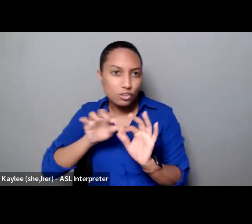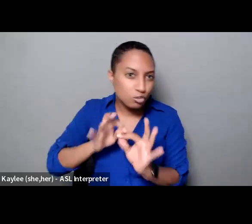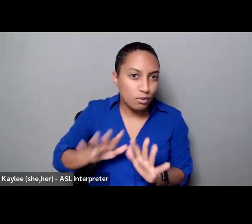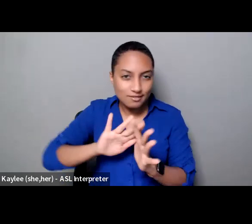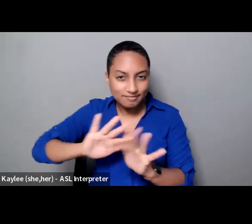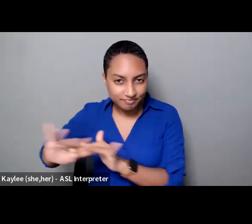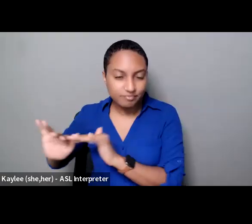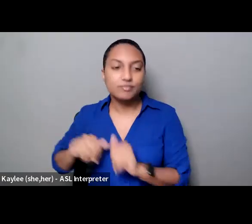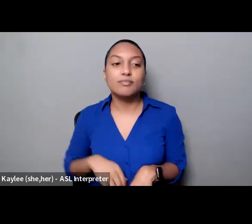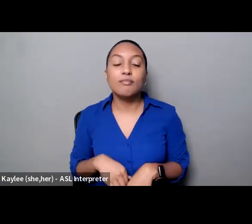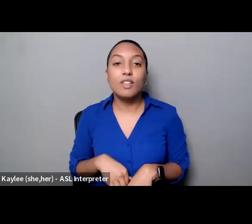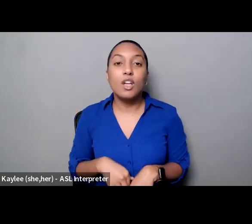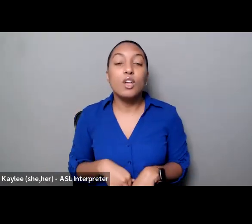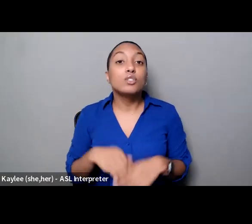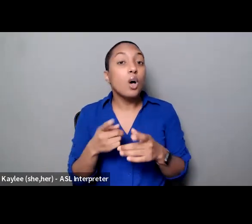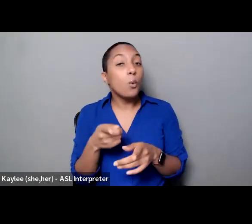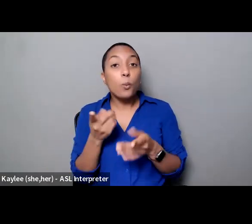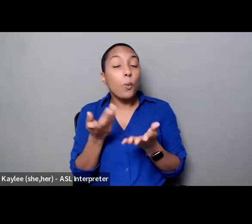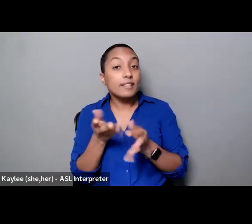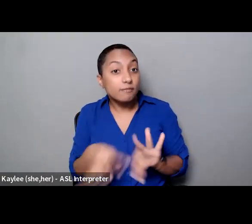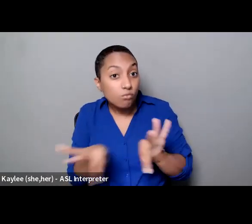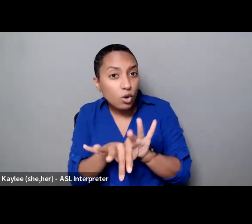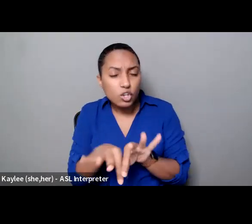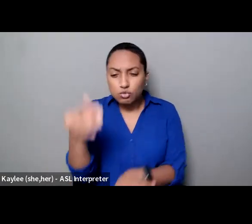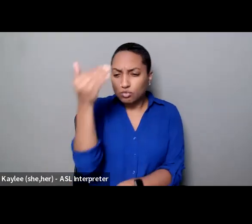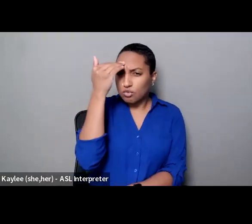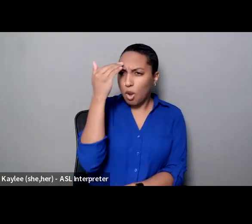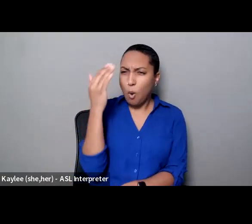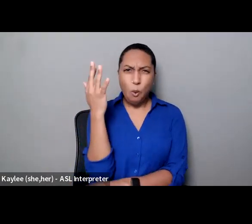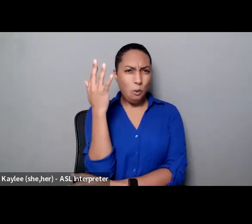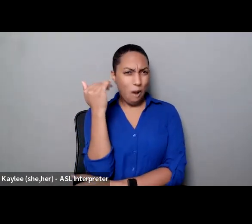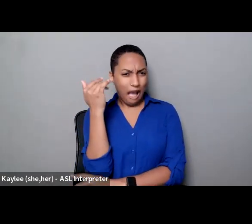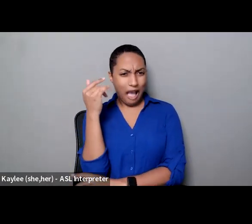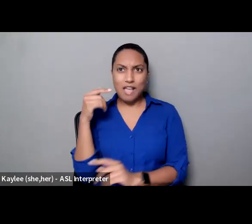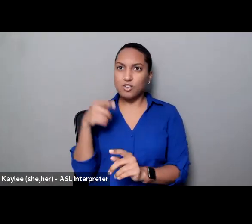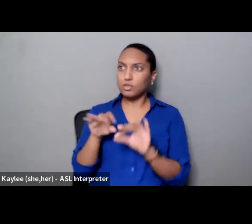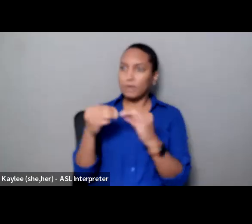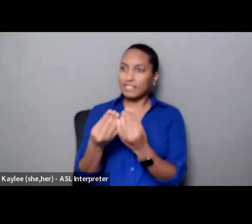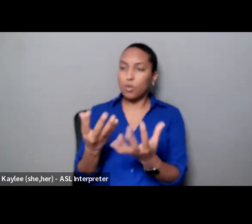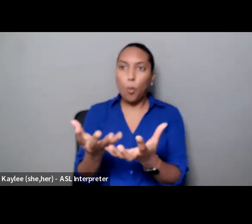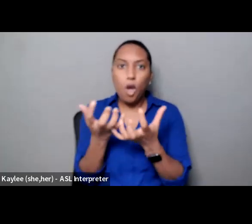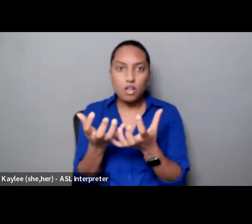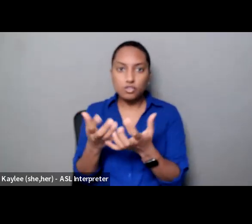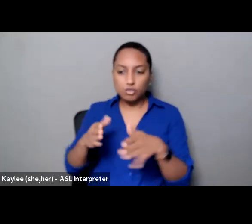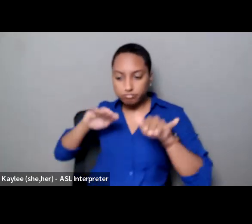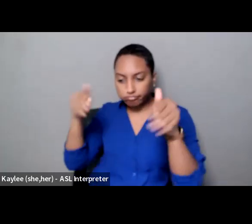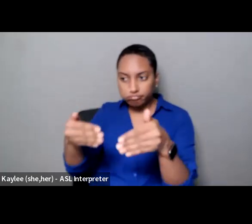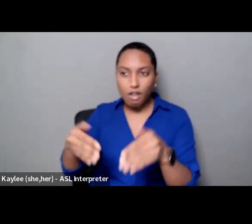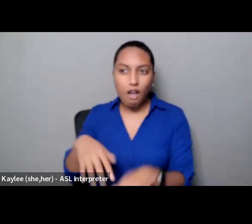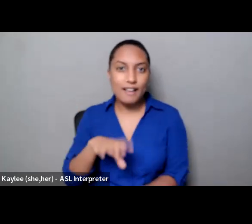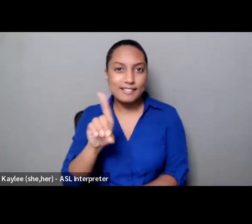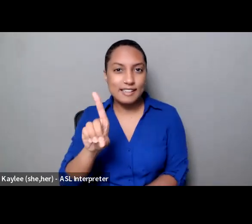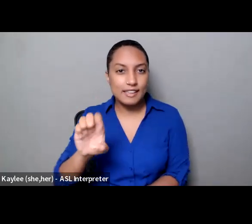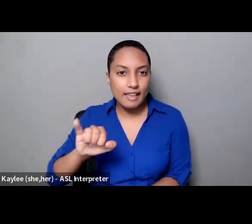is to really know why you're pursuing this DEI journey. And I say